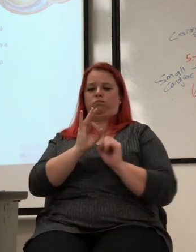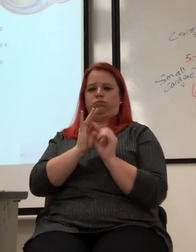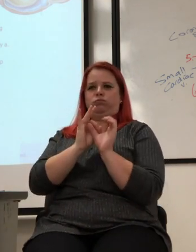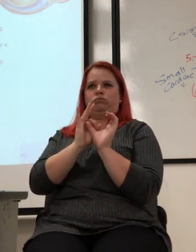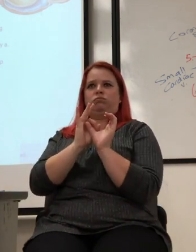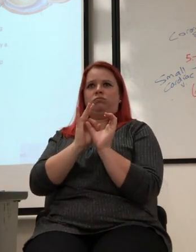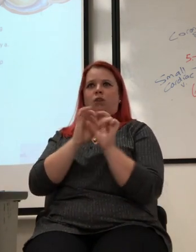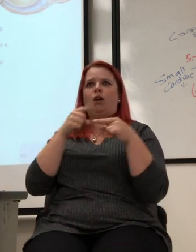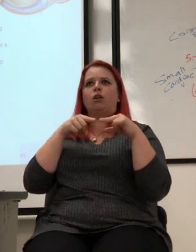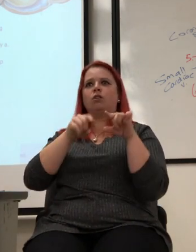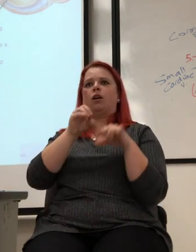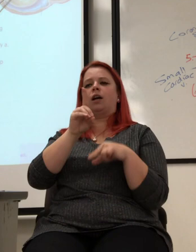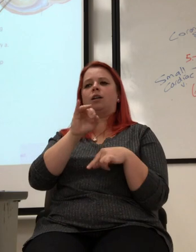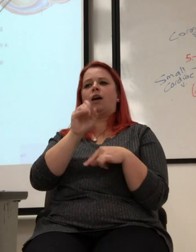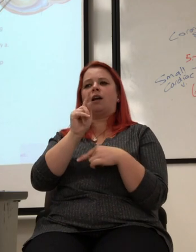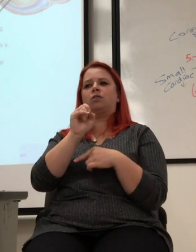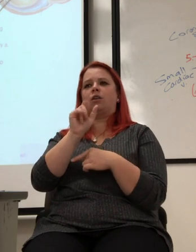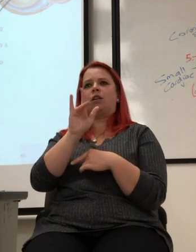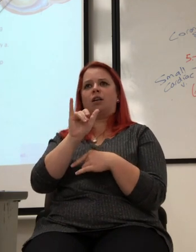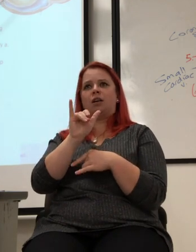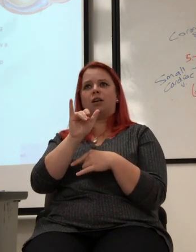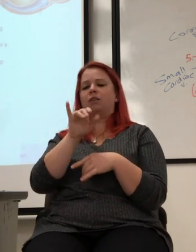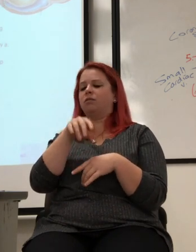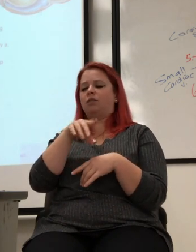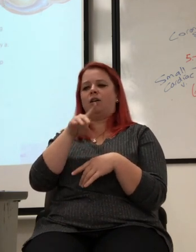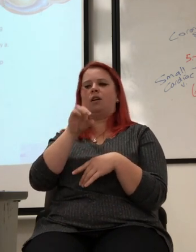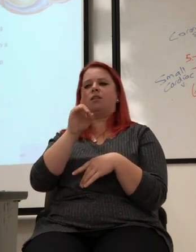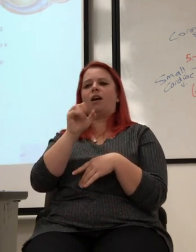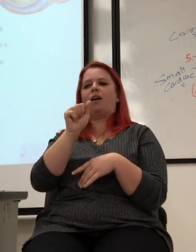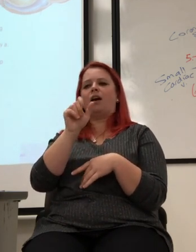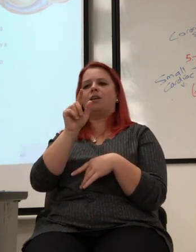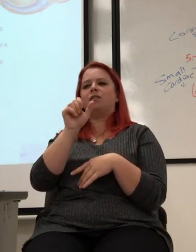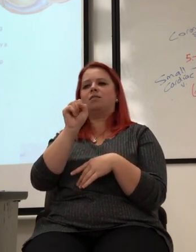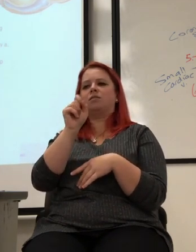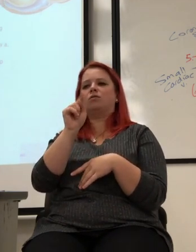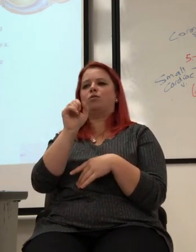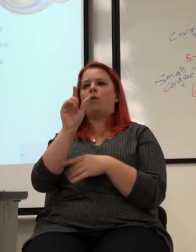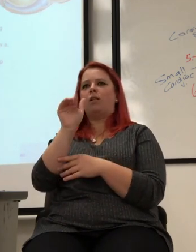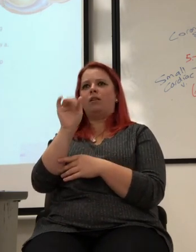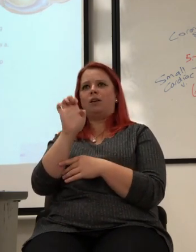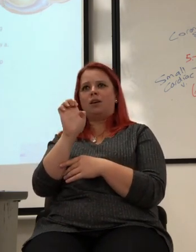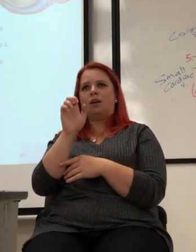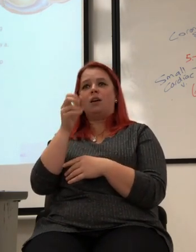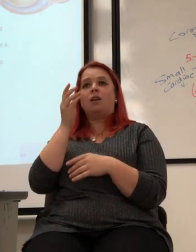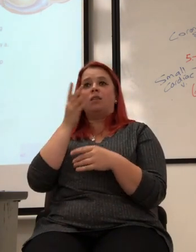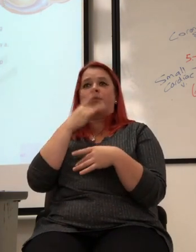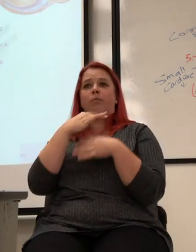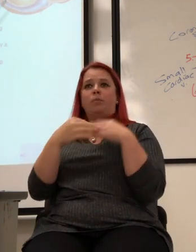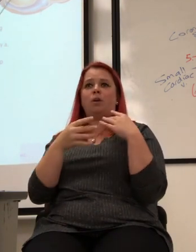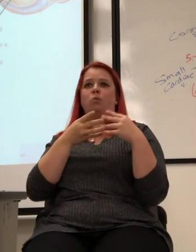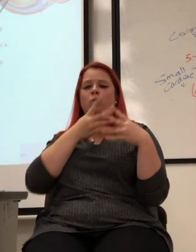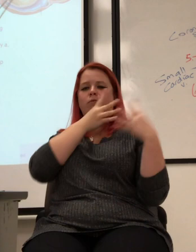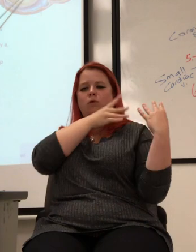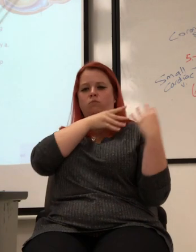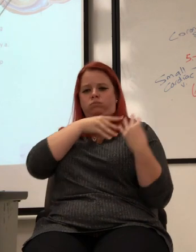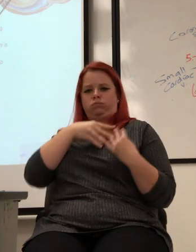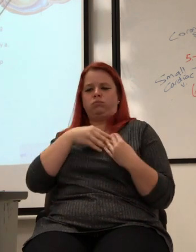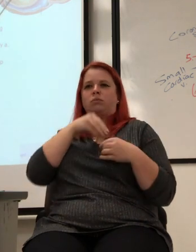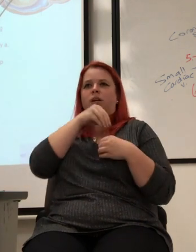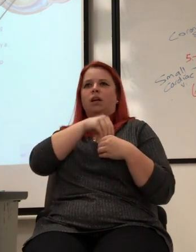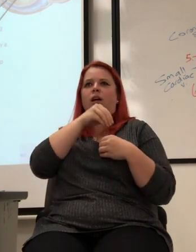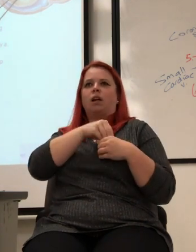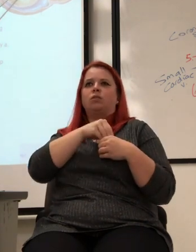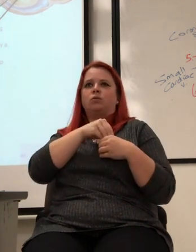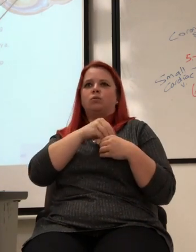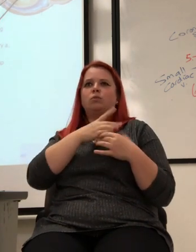the valve will close. Blood will actually start to flow backwards into the heart. But when the valve